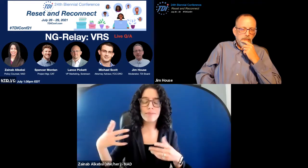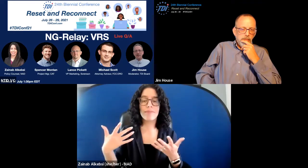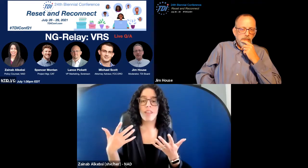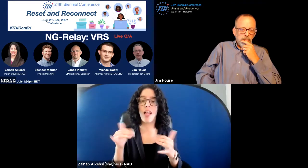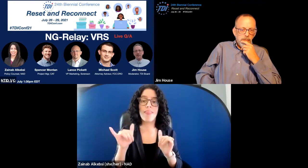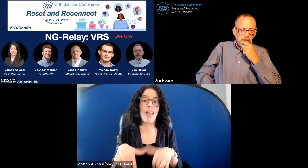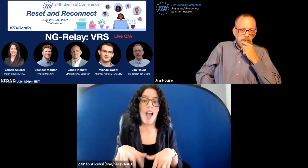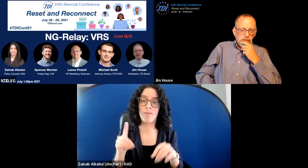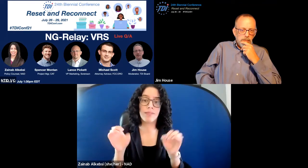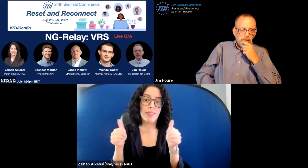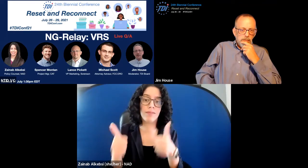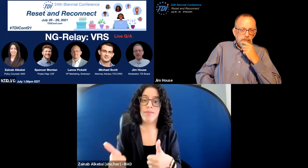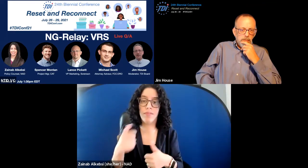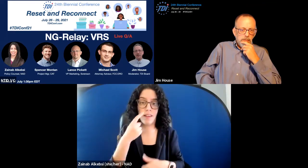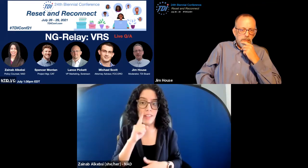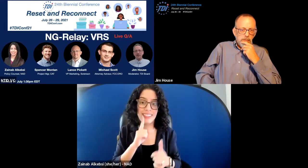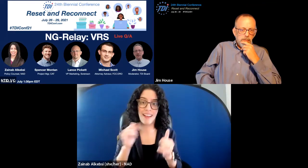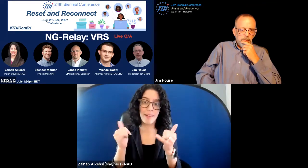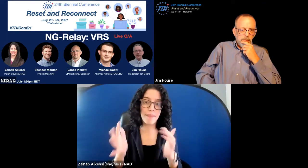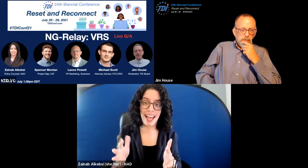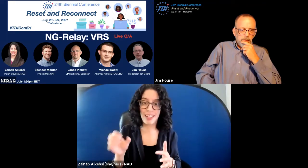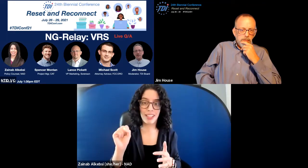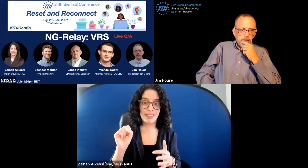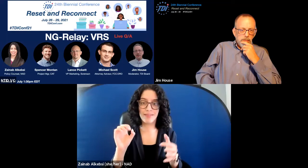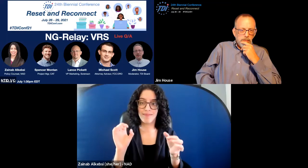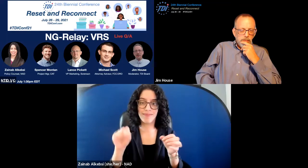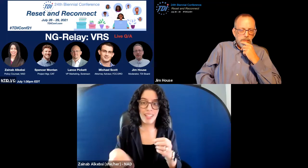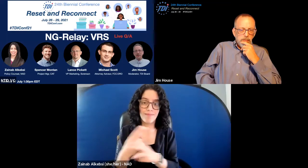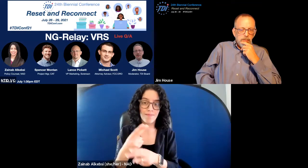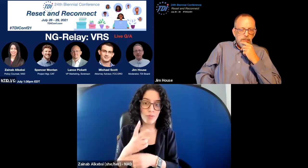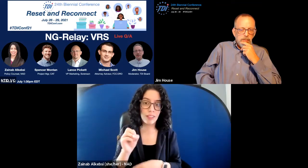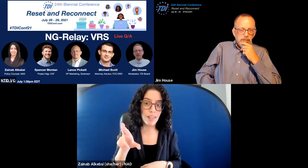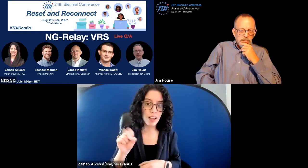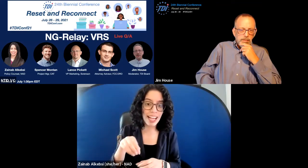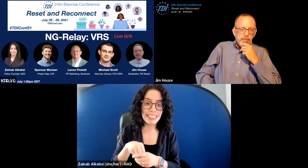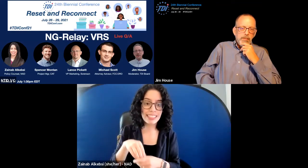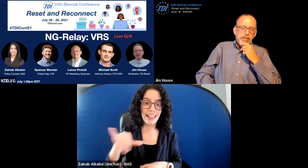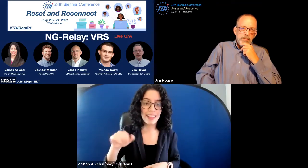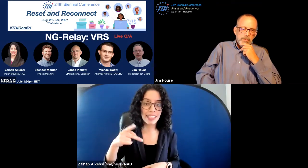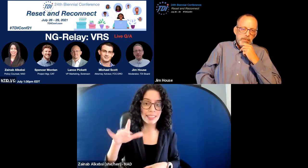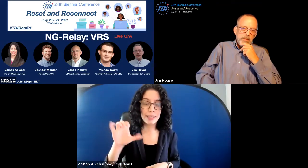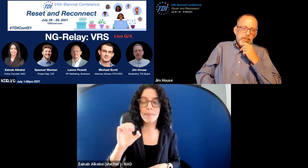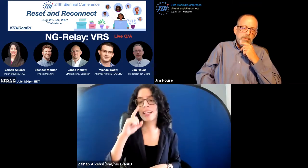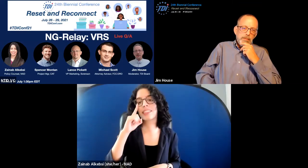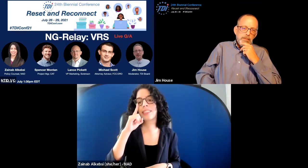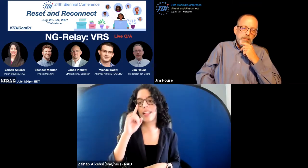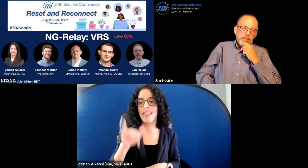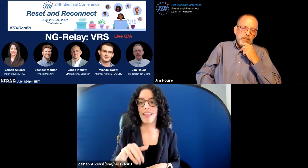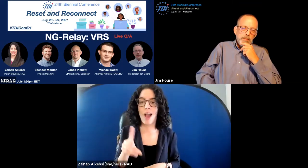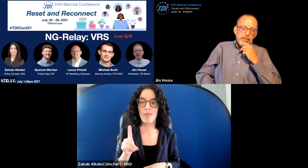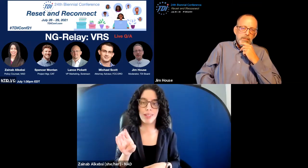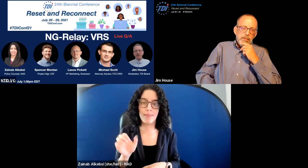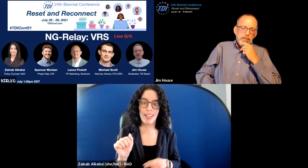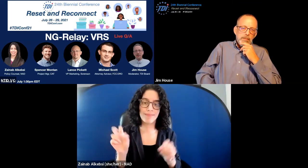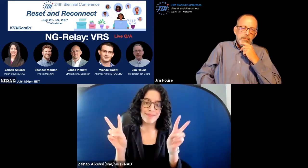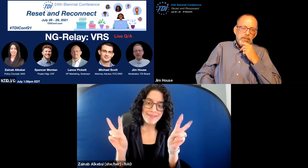through gaming. That would be an awesome for deaf players to have and to use VRS in